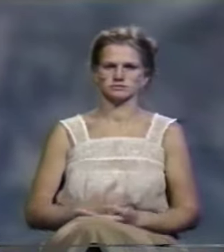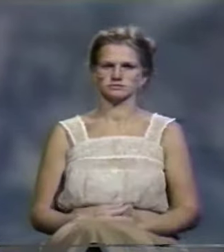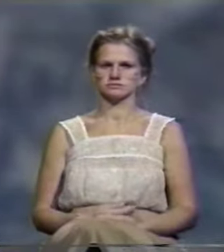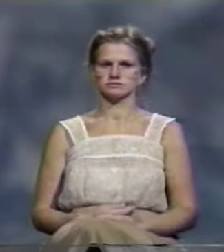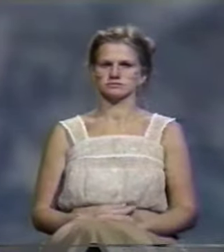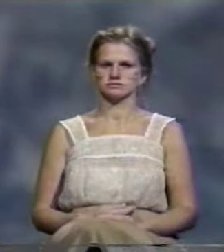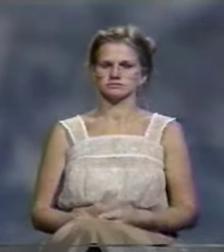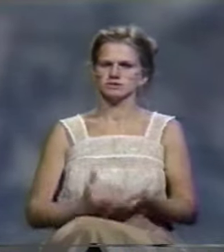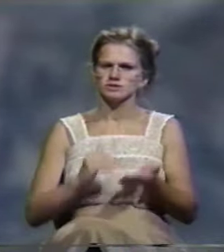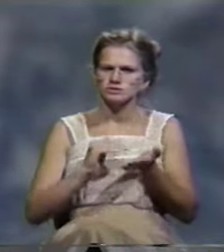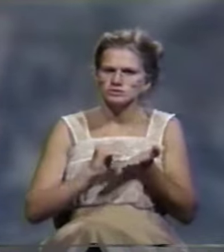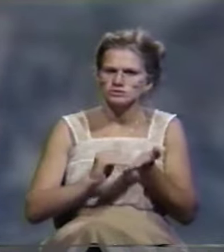Excuse me.